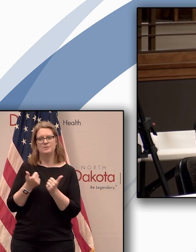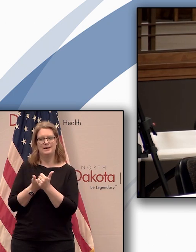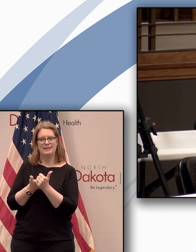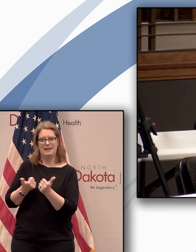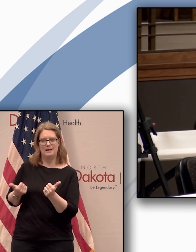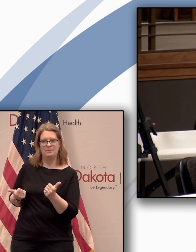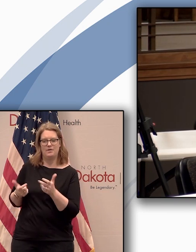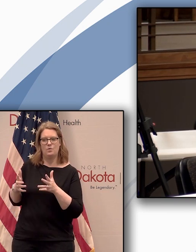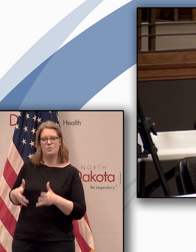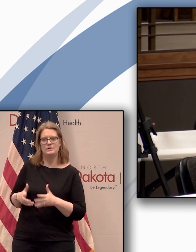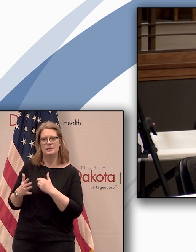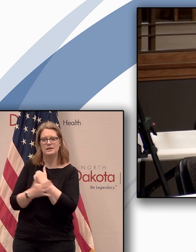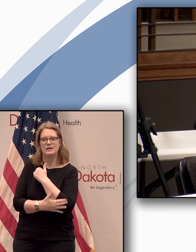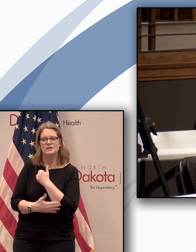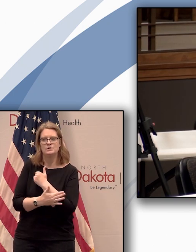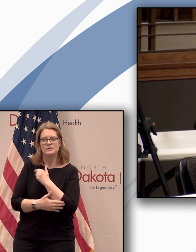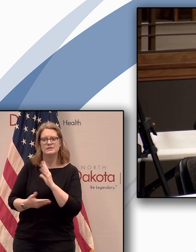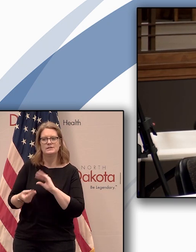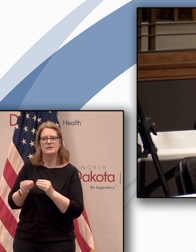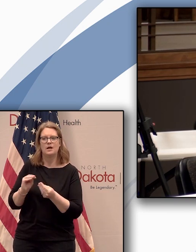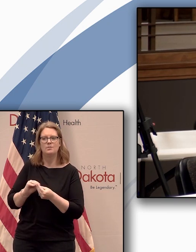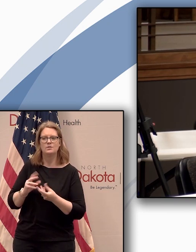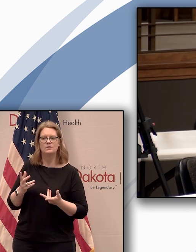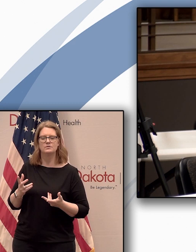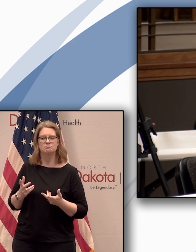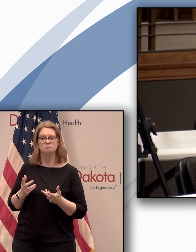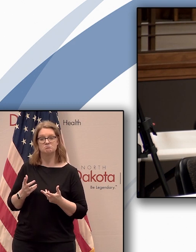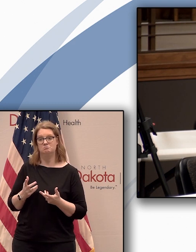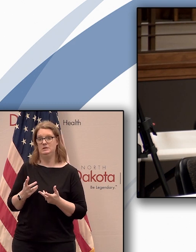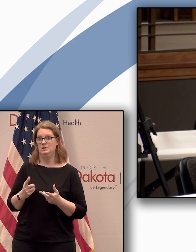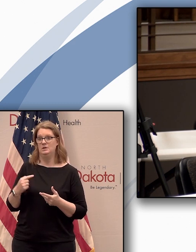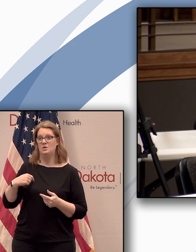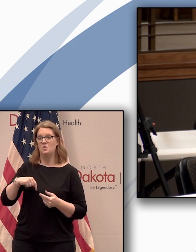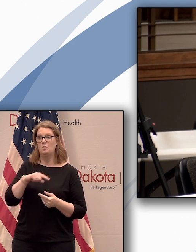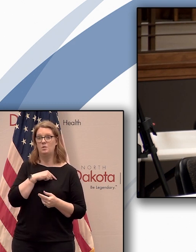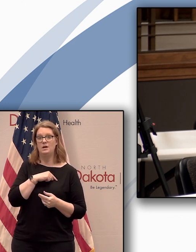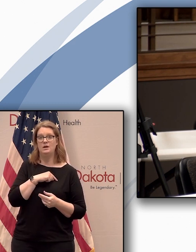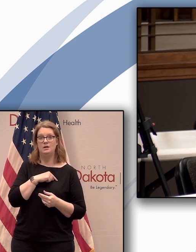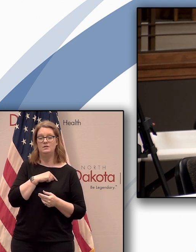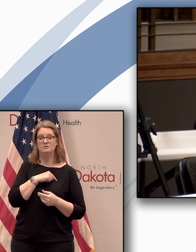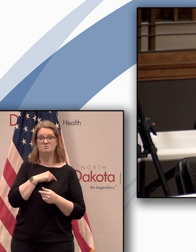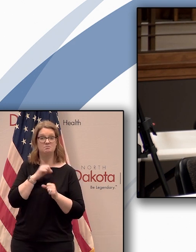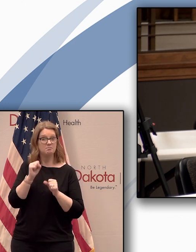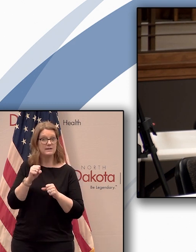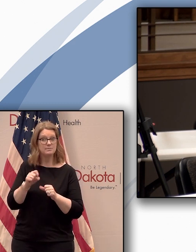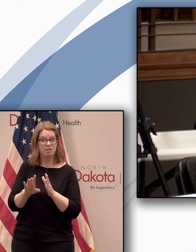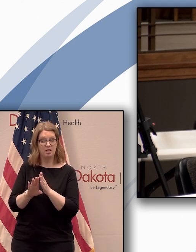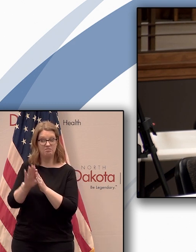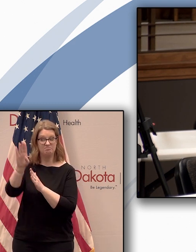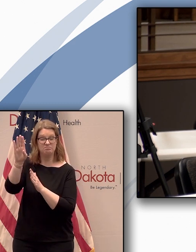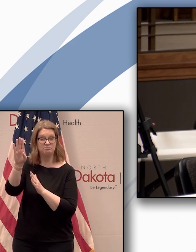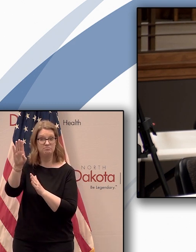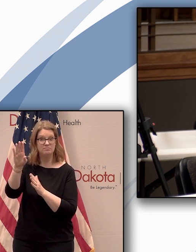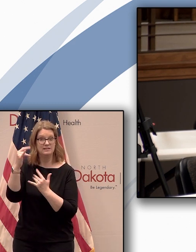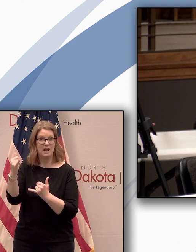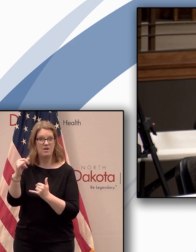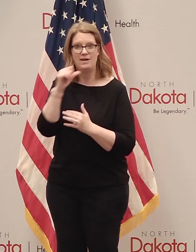the country in numbers, and was wondering if you thought it's possible that we might be actually hitting our peak now instead of